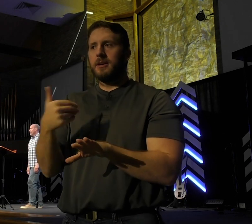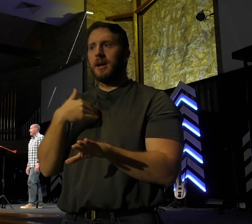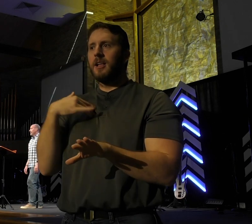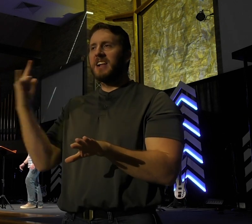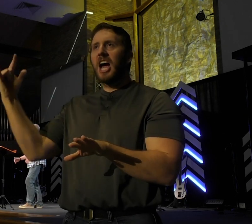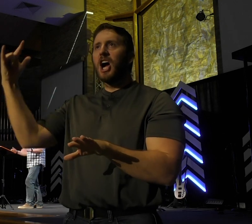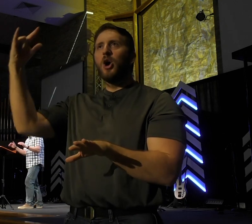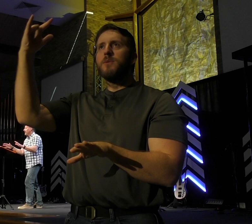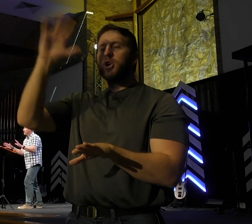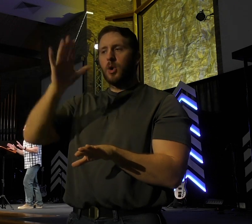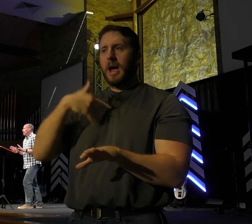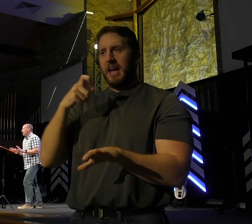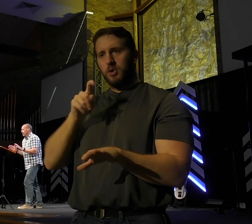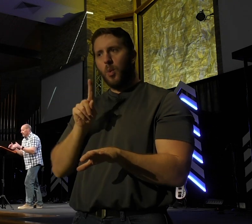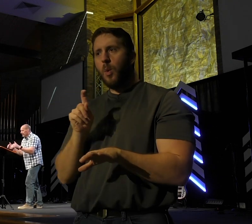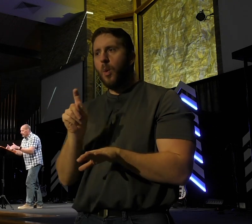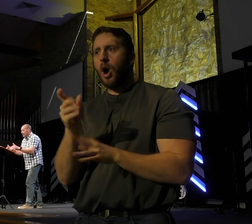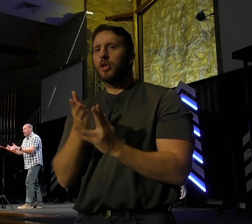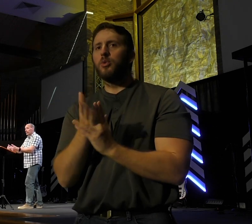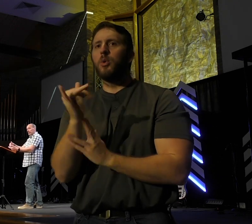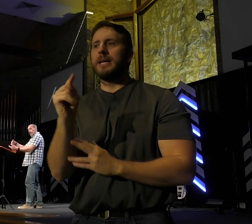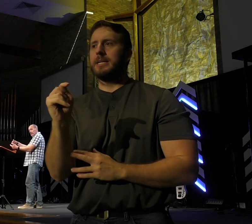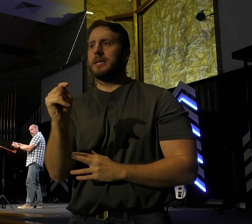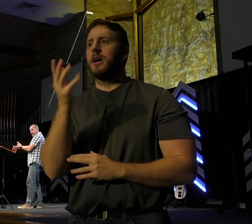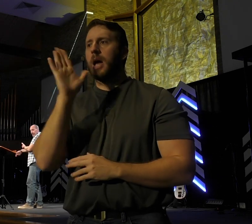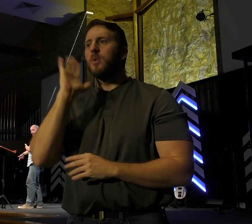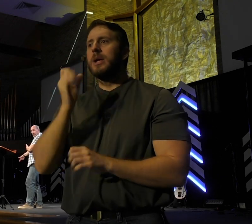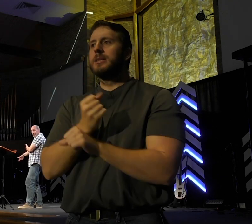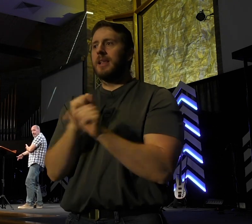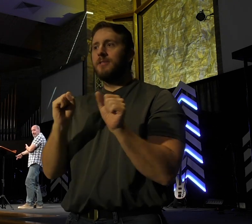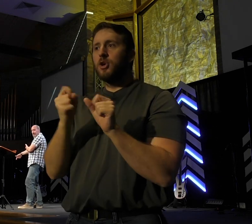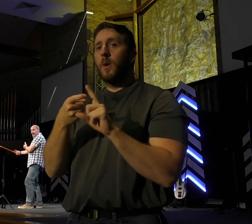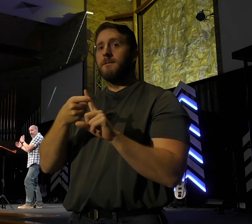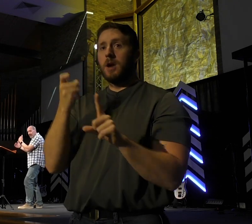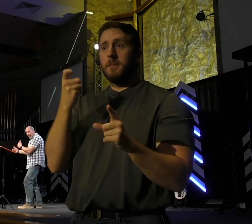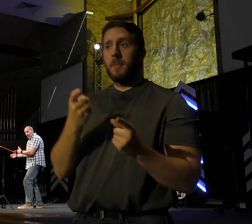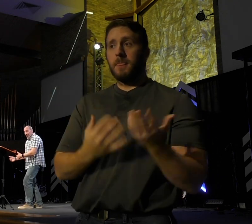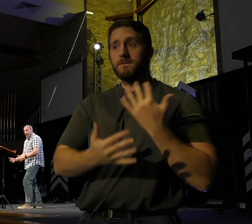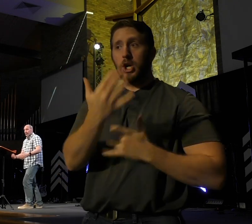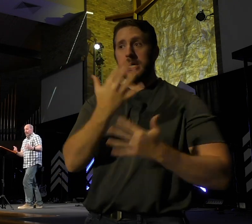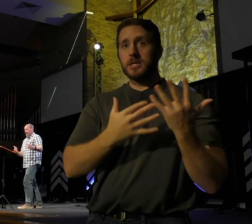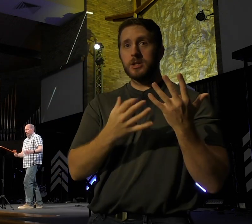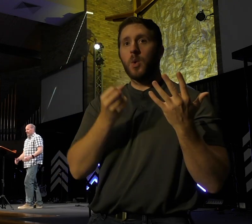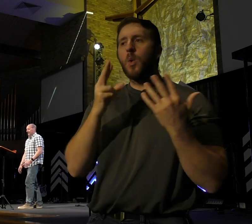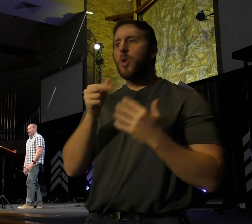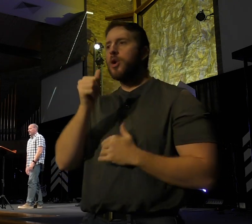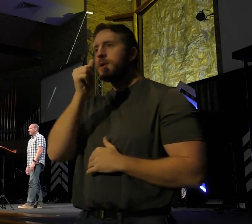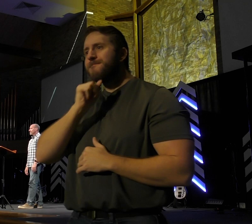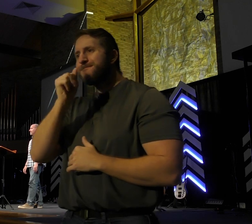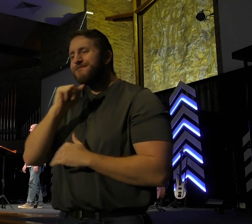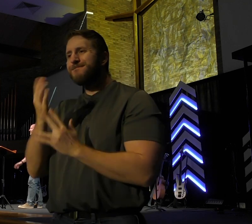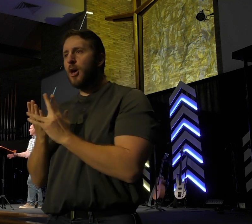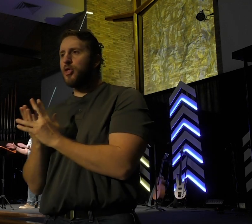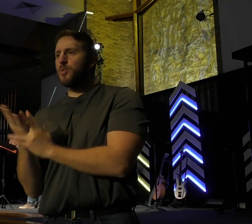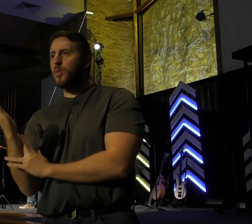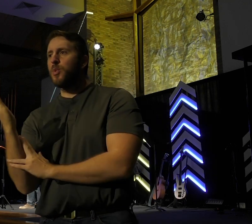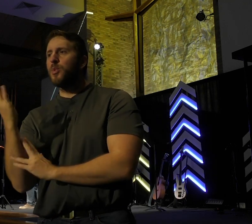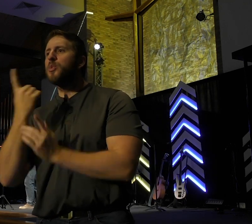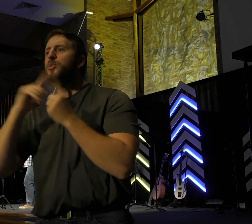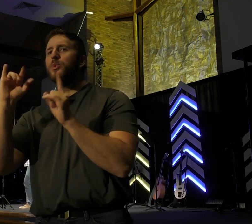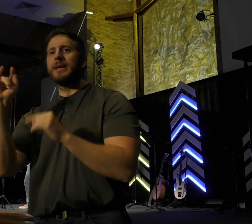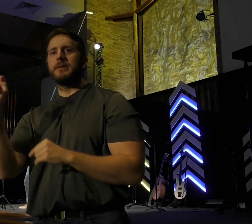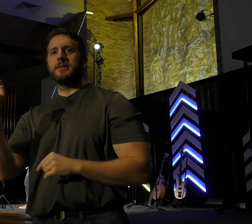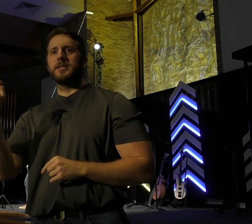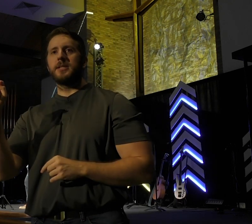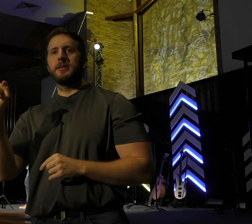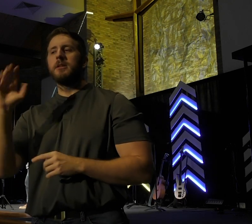it. God will deliver you either from the furnace or through it. And the Son of